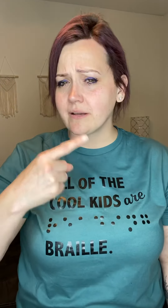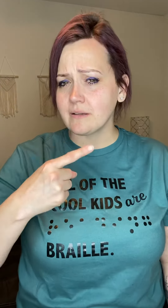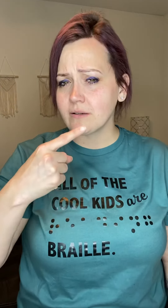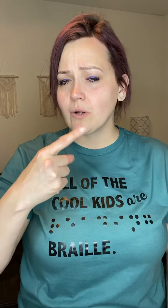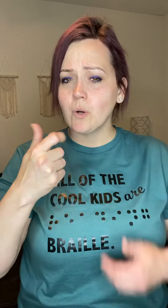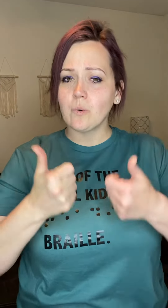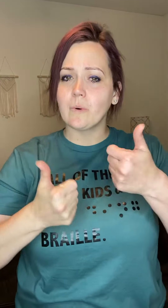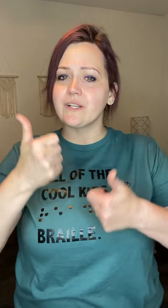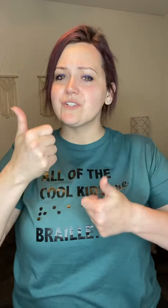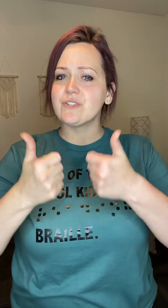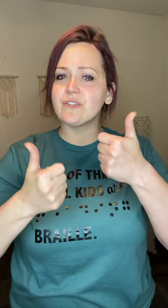hearing? Which?